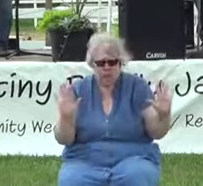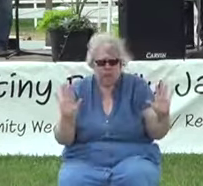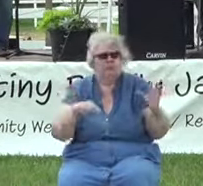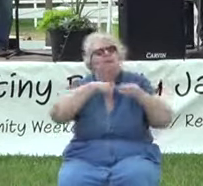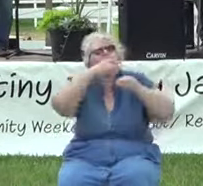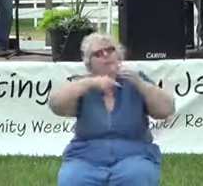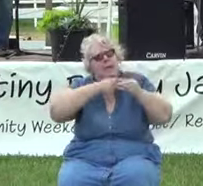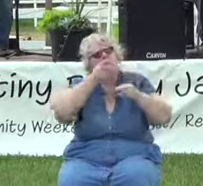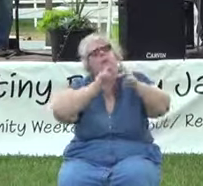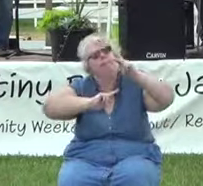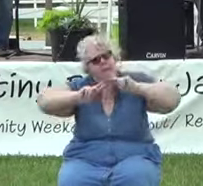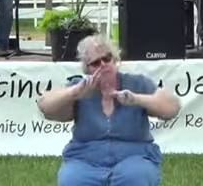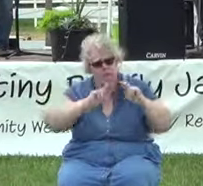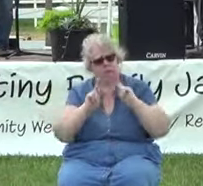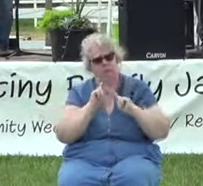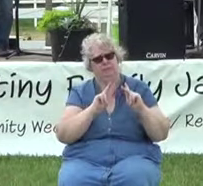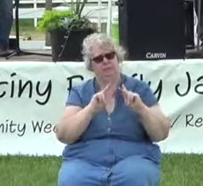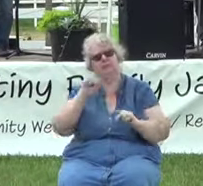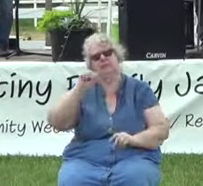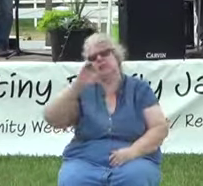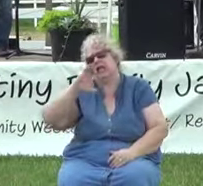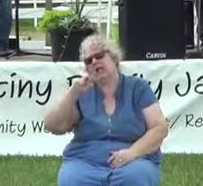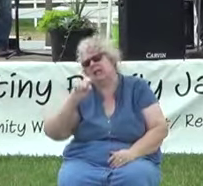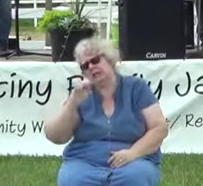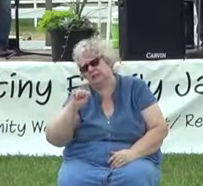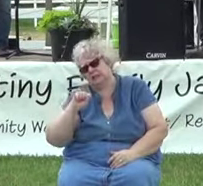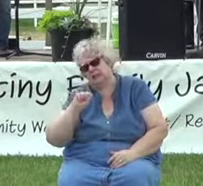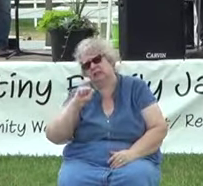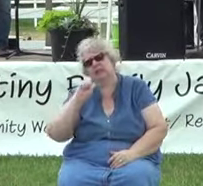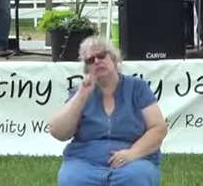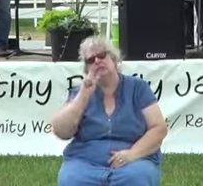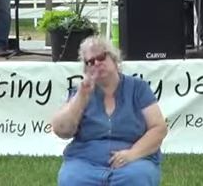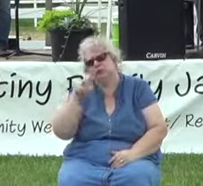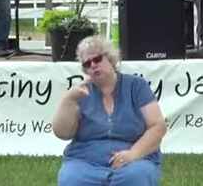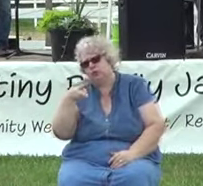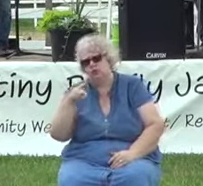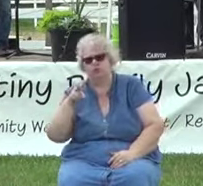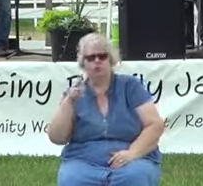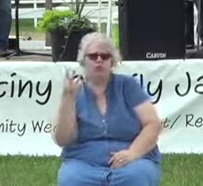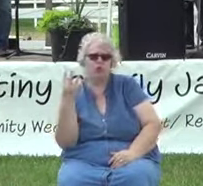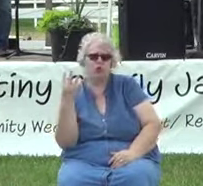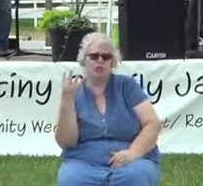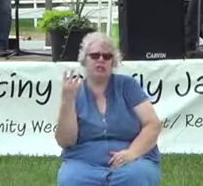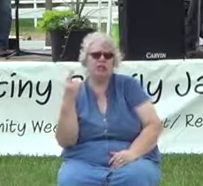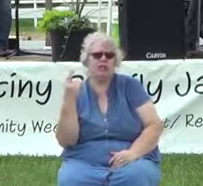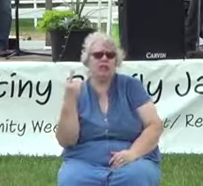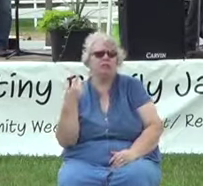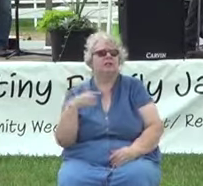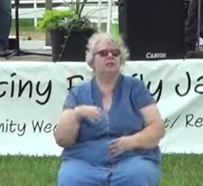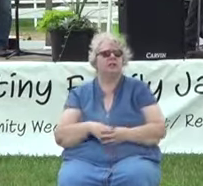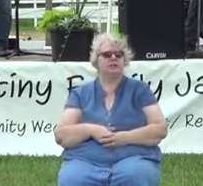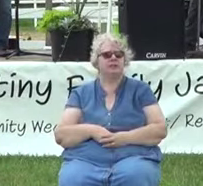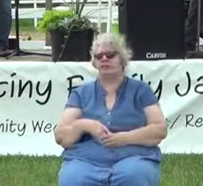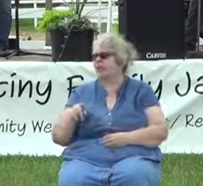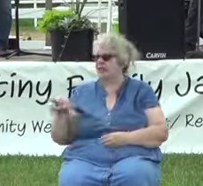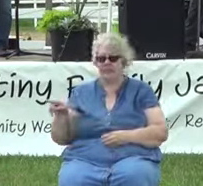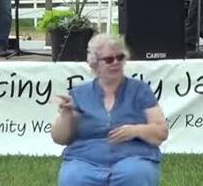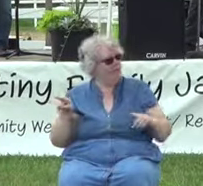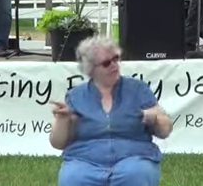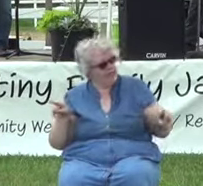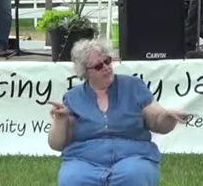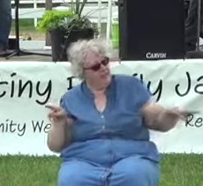people. Acts 2:41, as I said, they accepted his message, were baptized,